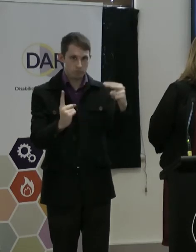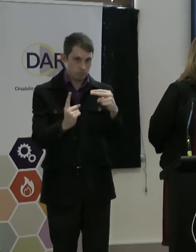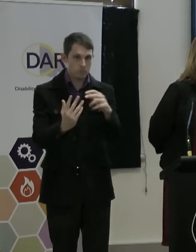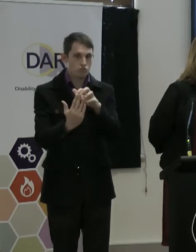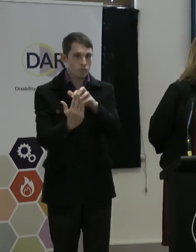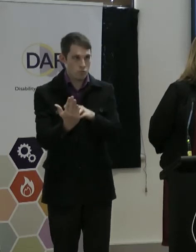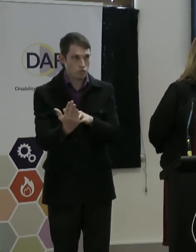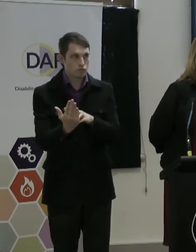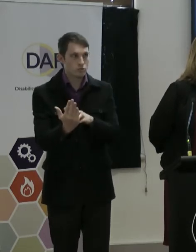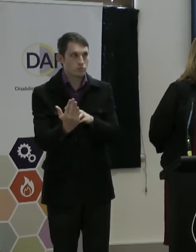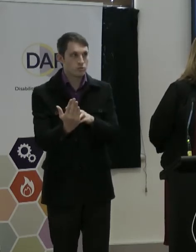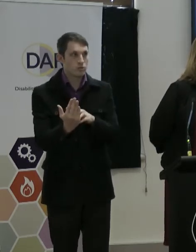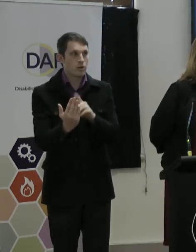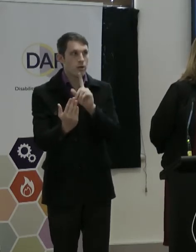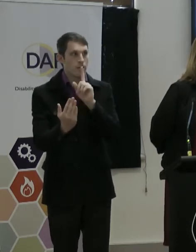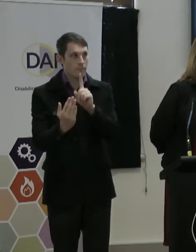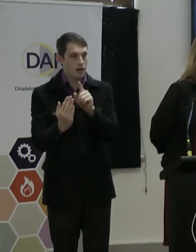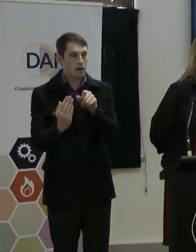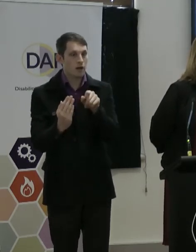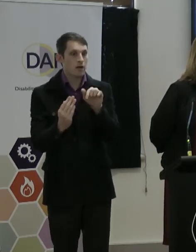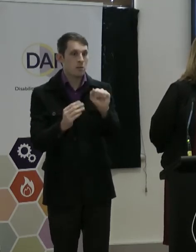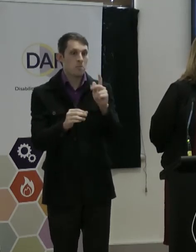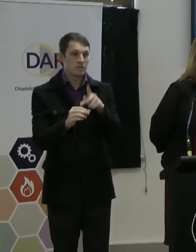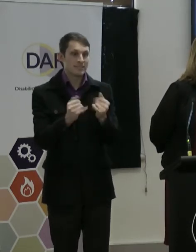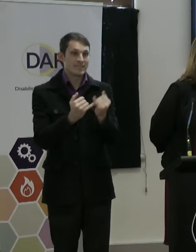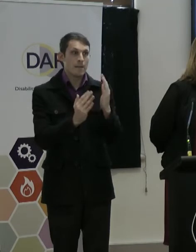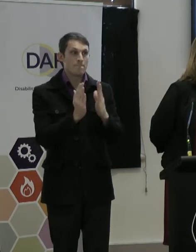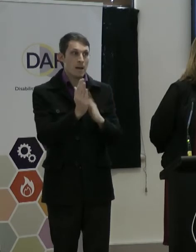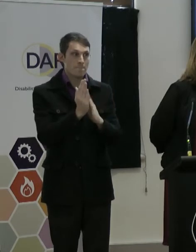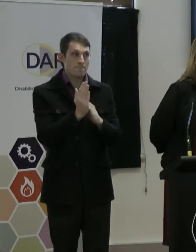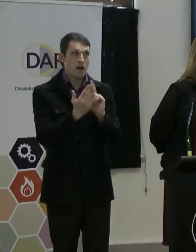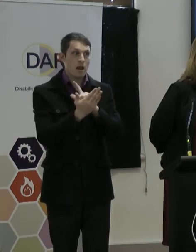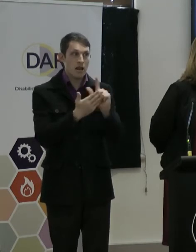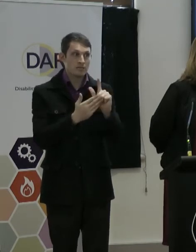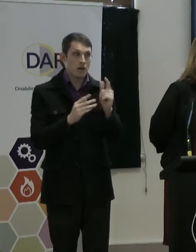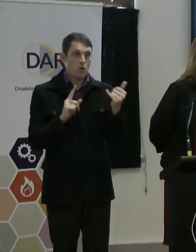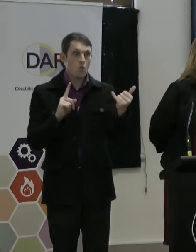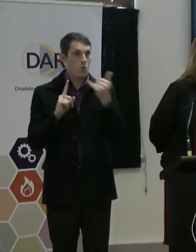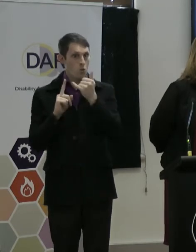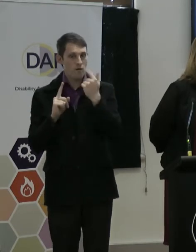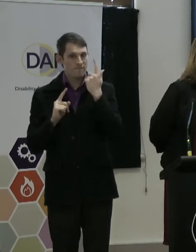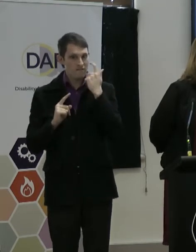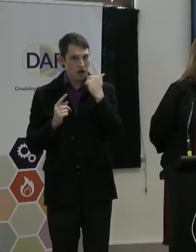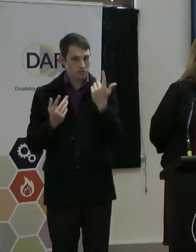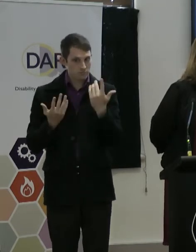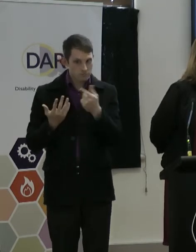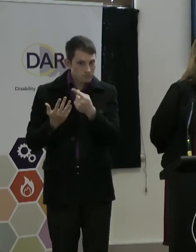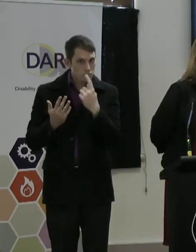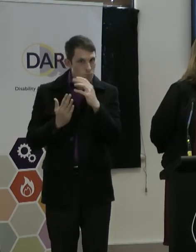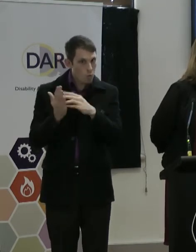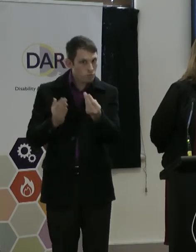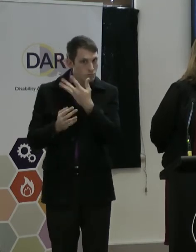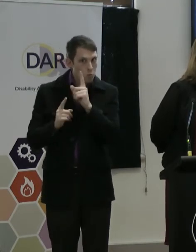basically the participant's mother called back to find out what the NDIS was doing about the situation,